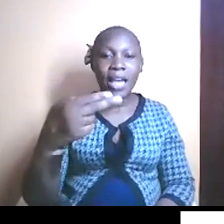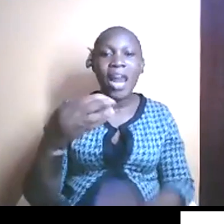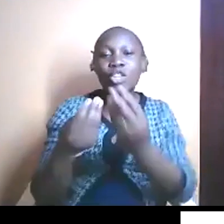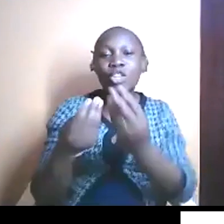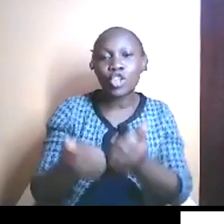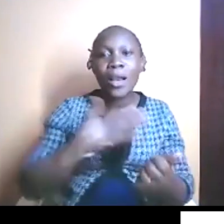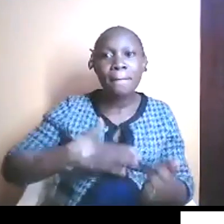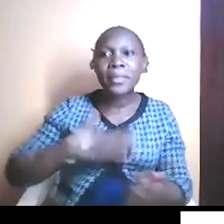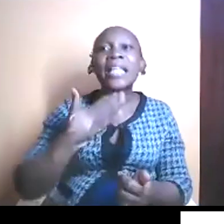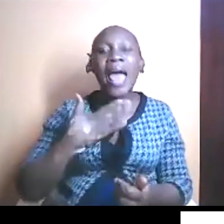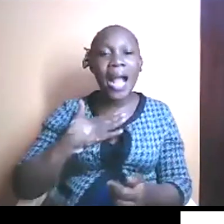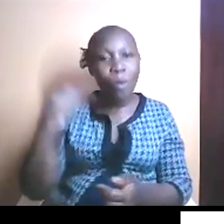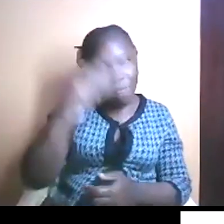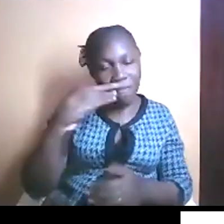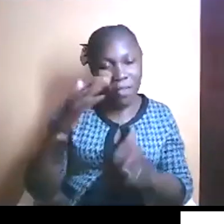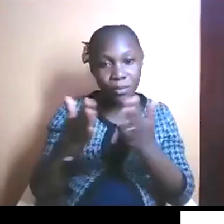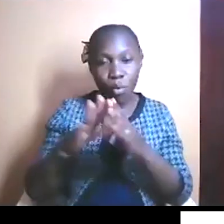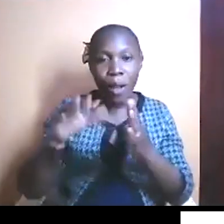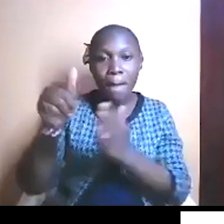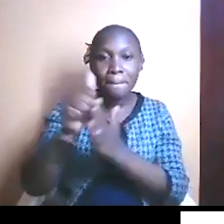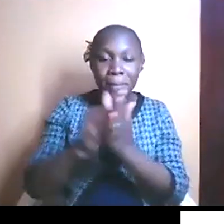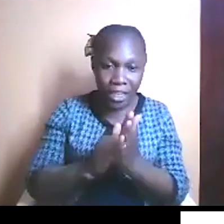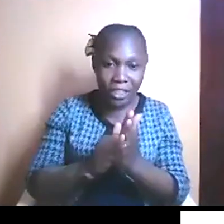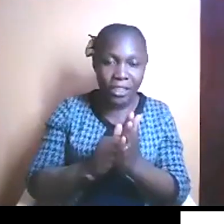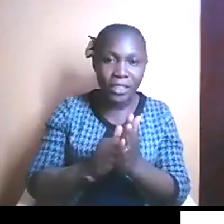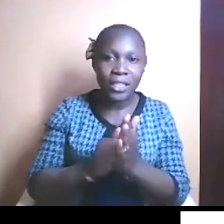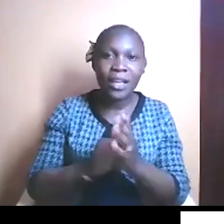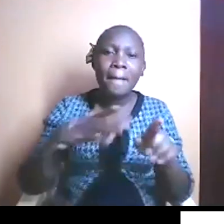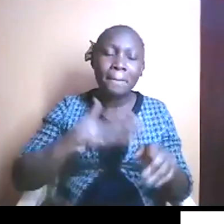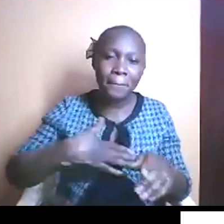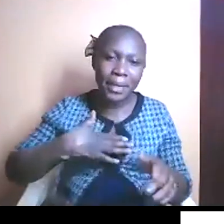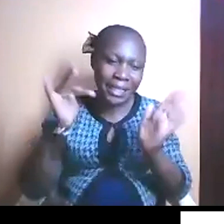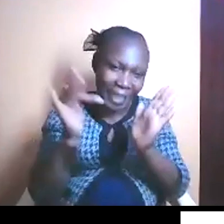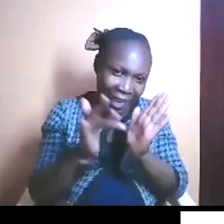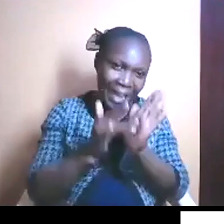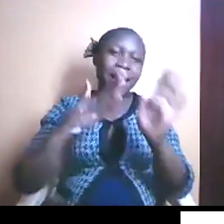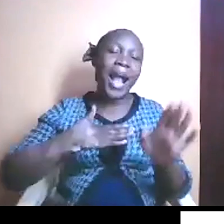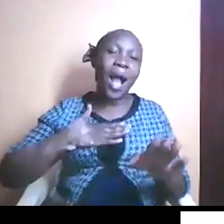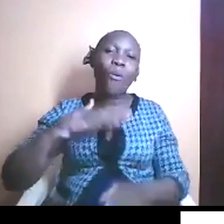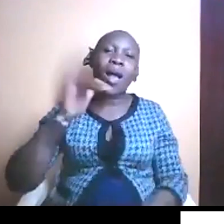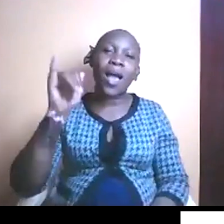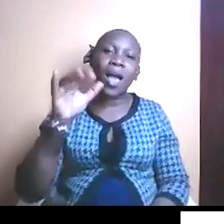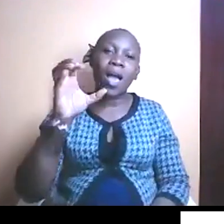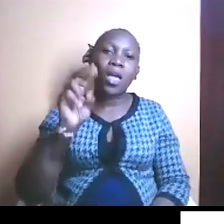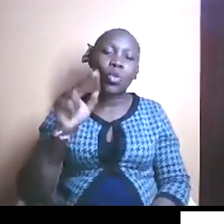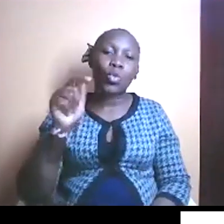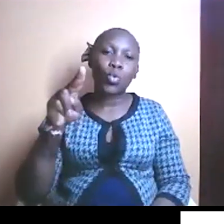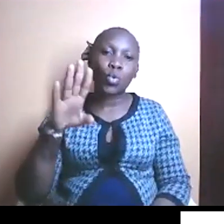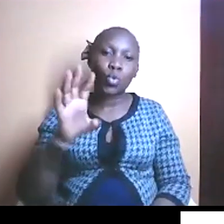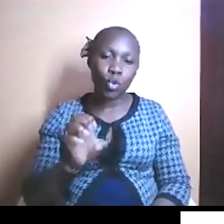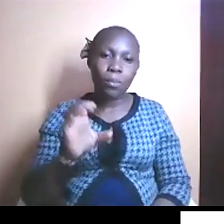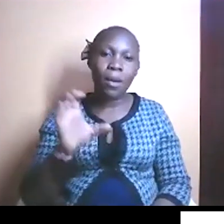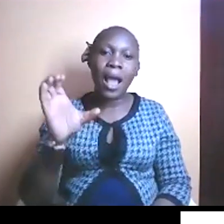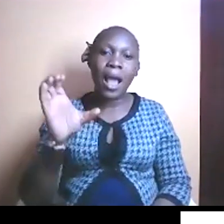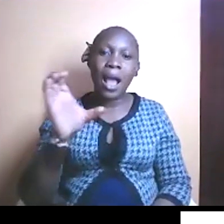Solutions. Follow us on Instagram, Atara Solutions. And subscribe to our YouTube channel, Get It Right with Atara Solutions. By the way, this program